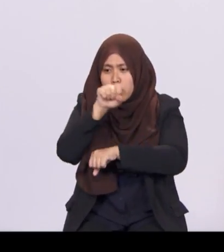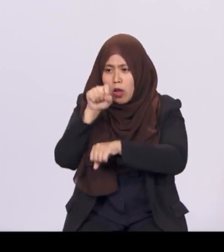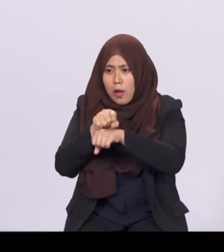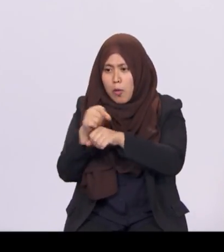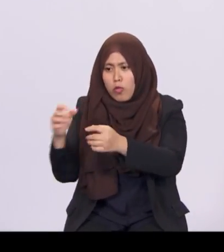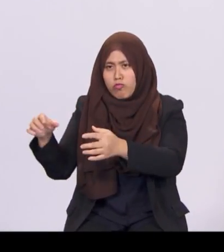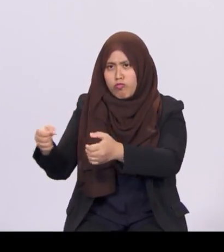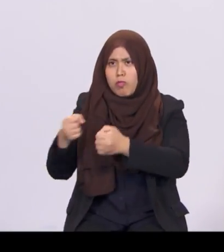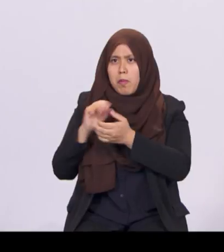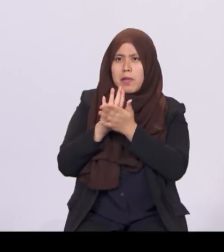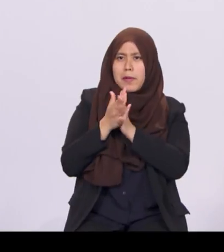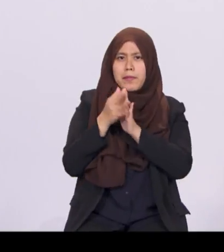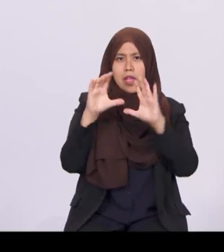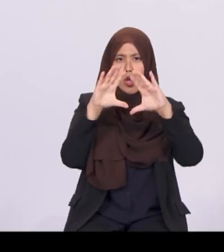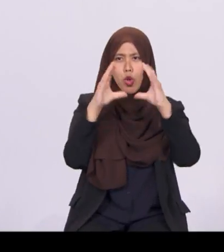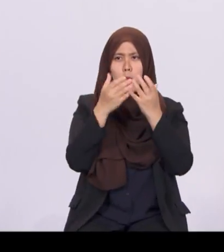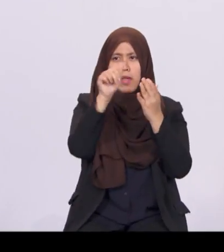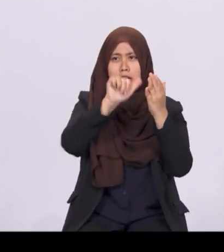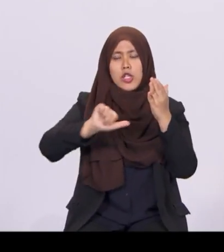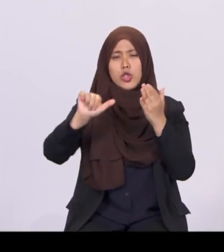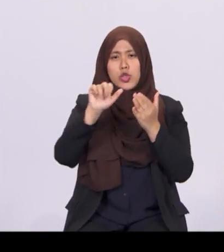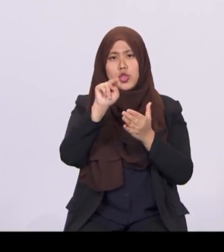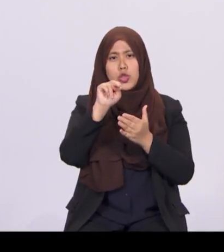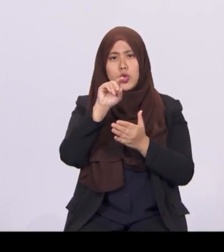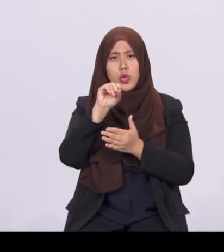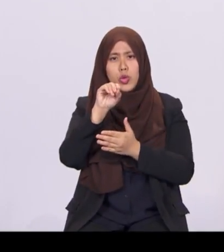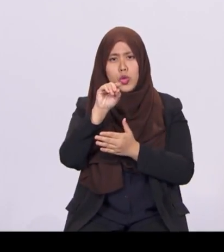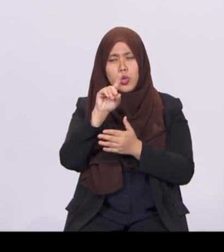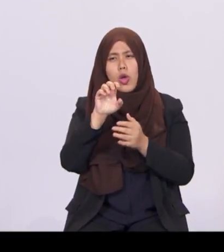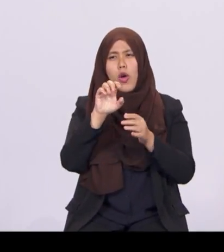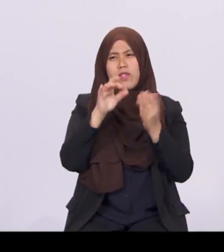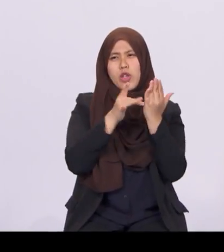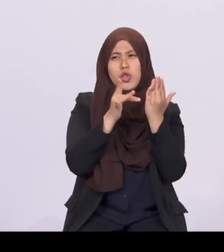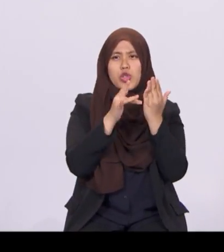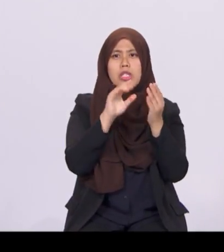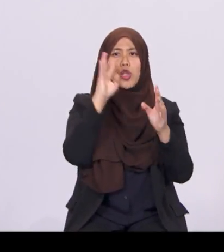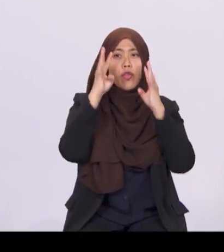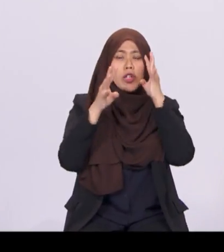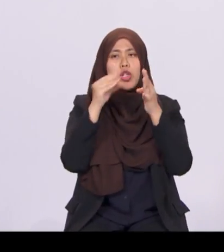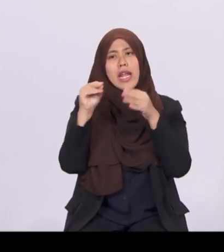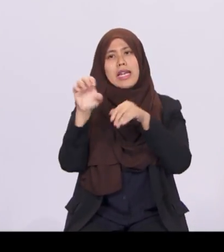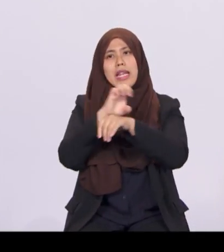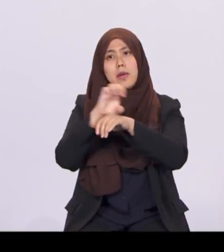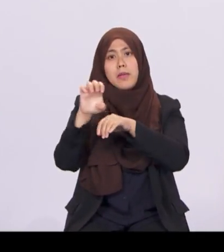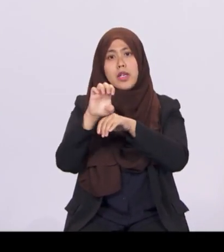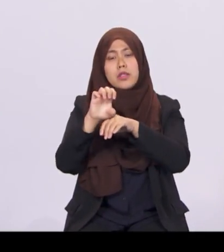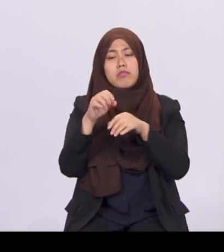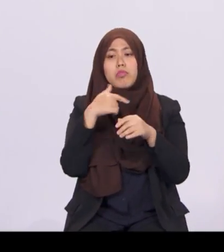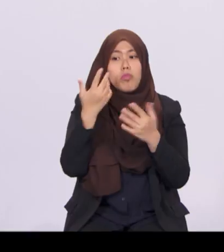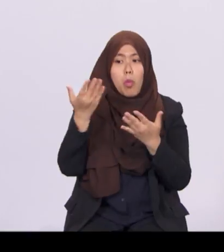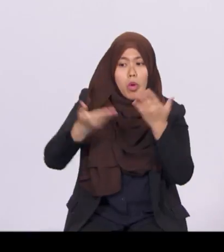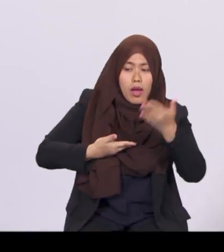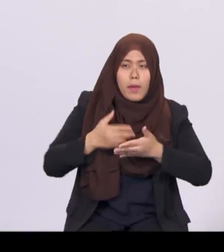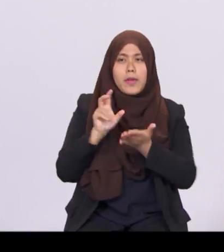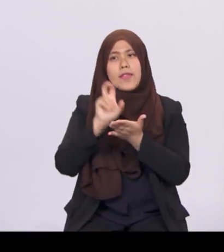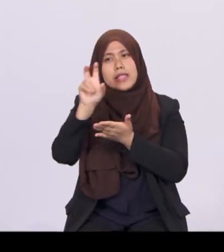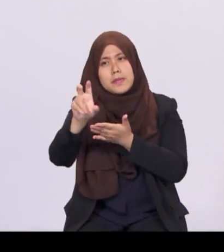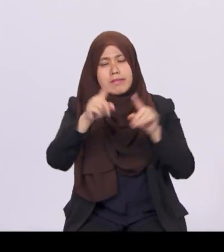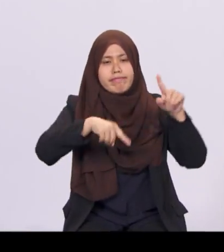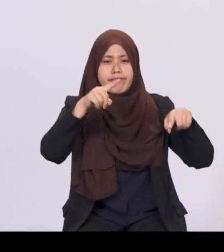node of technology, innovation and enterprise. Welcome investments, talents and ideas to Singapore. And be